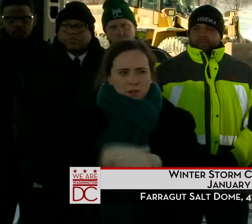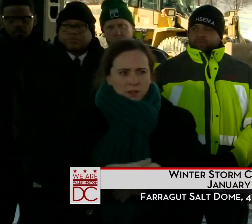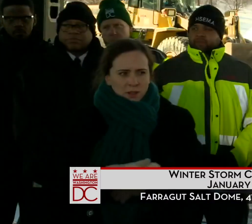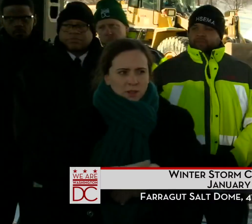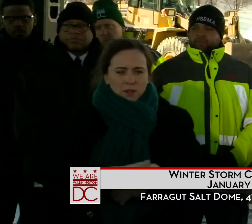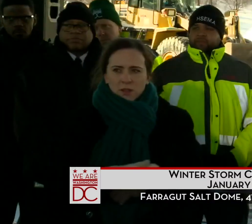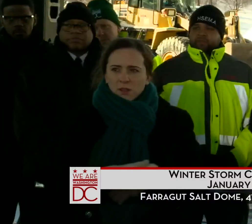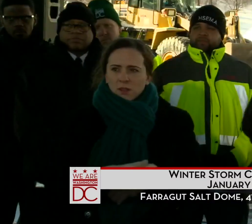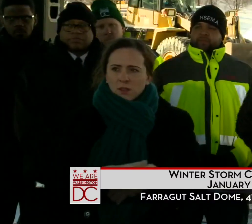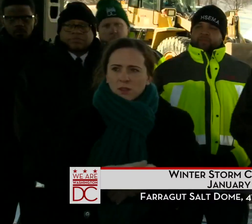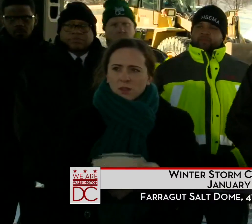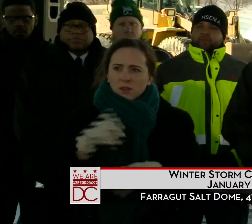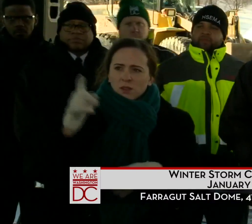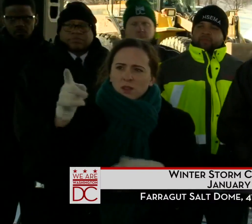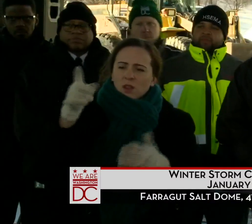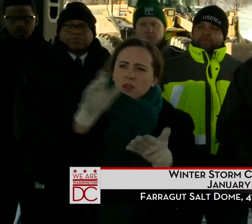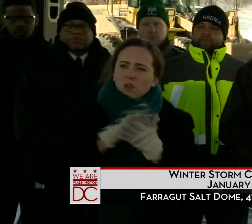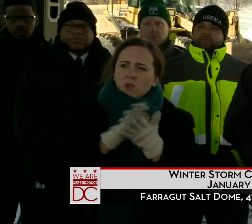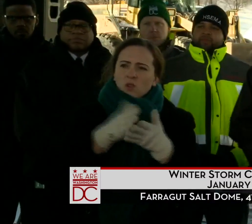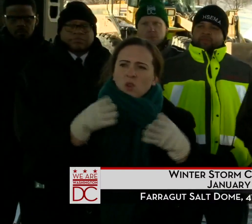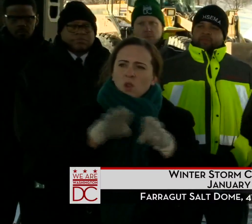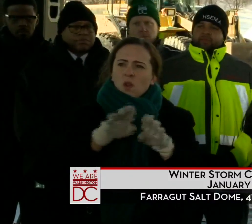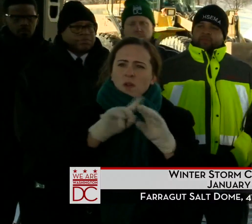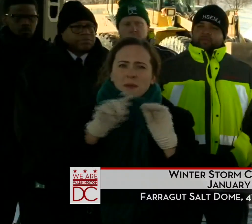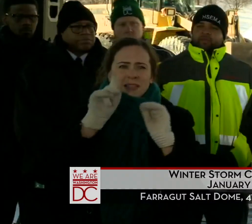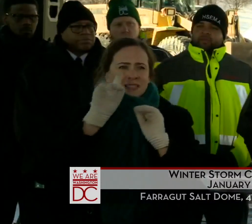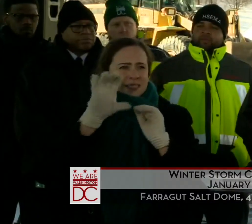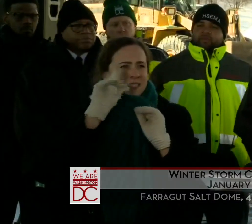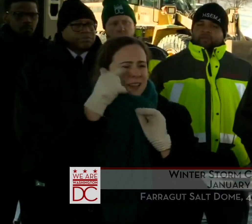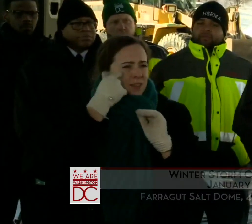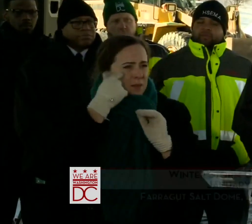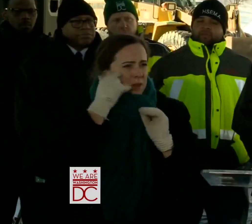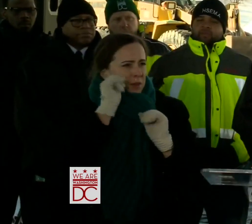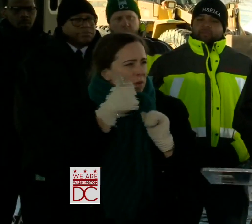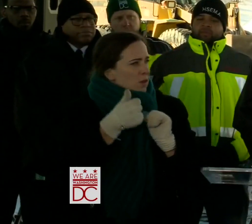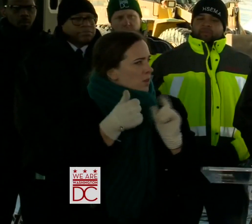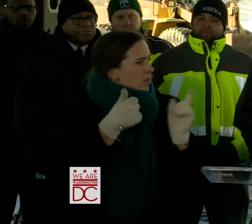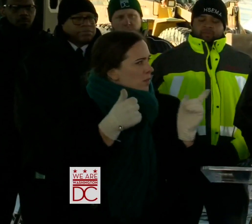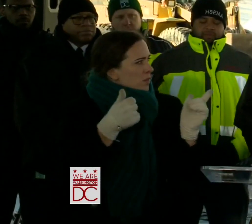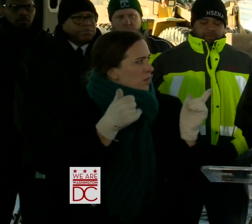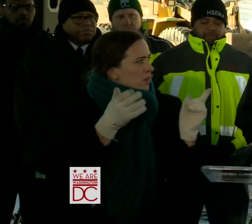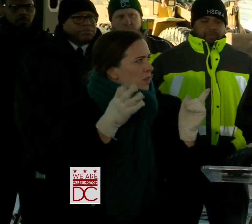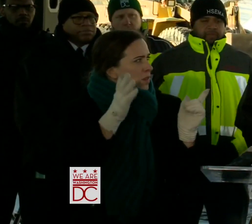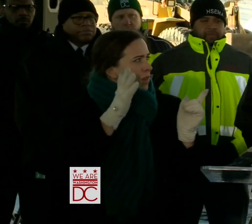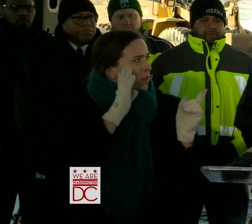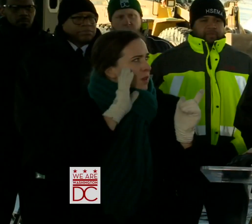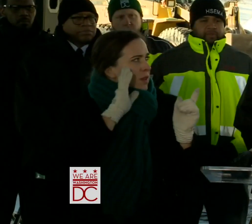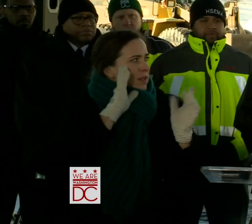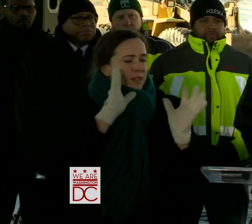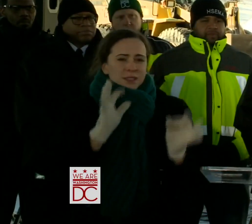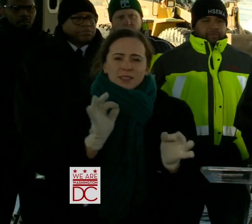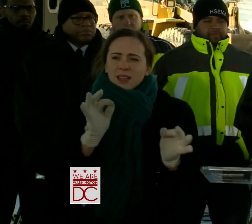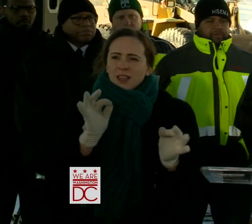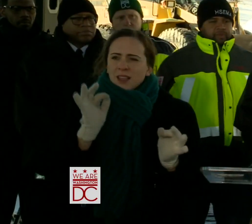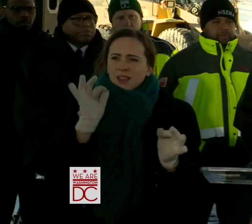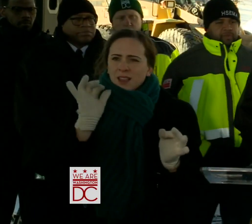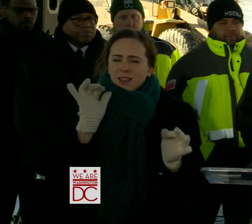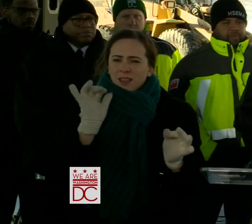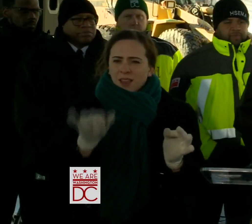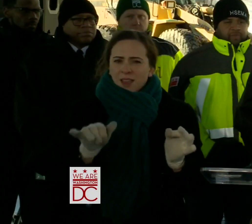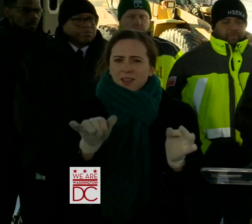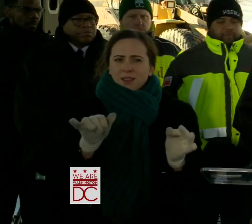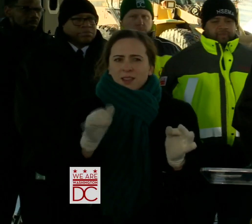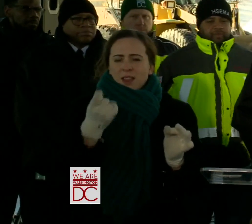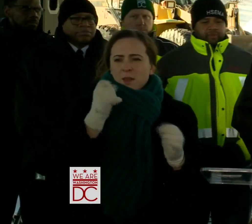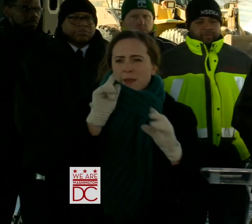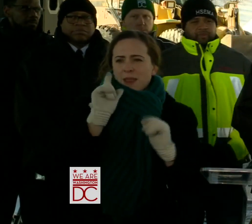And Mayor, the schools are closed, but what about the district government tomorrow? We'll make an assessment about that